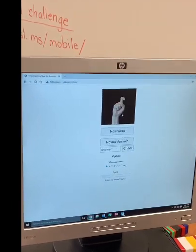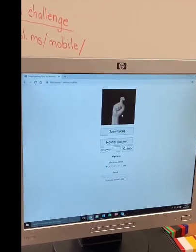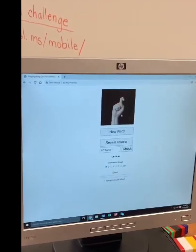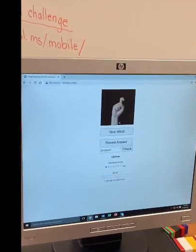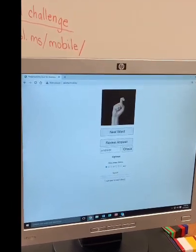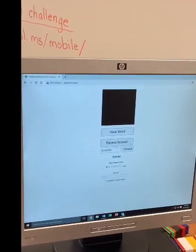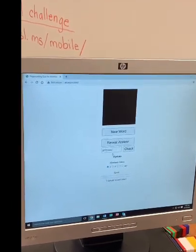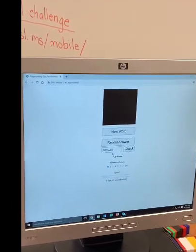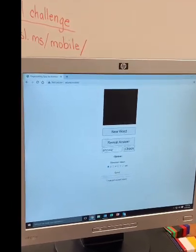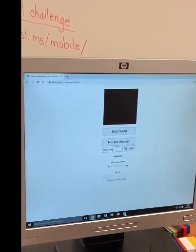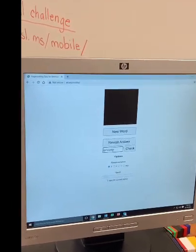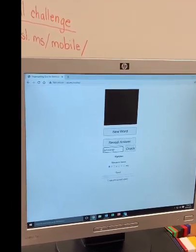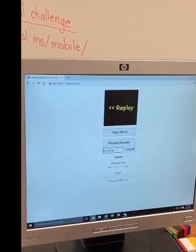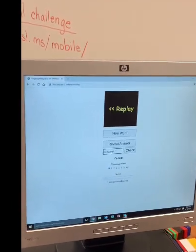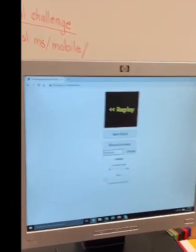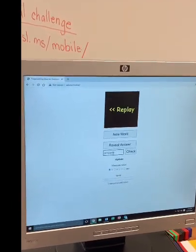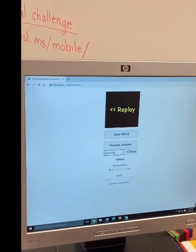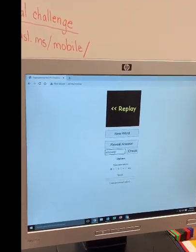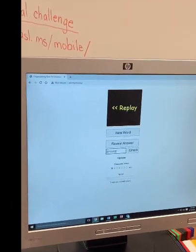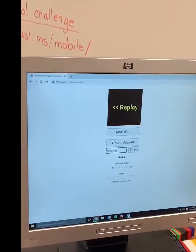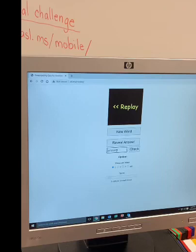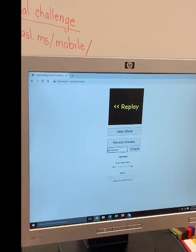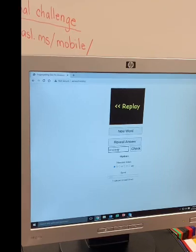B-O-X. And now I type it in here.